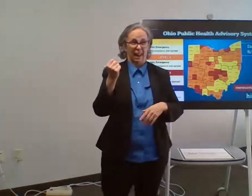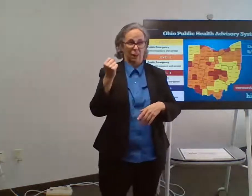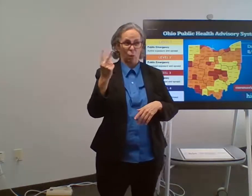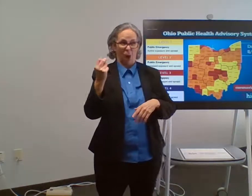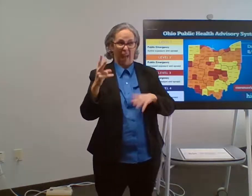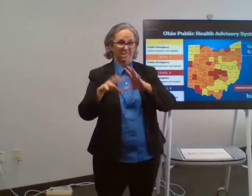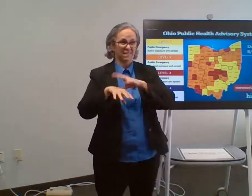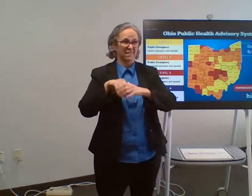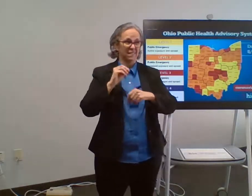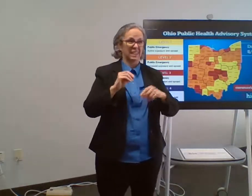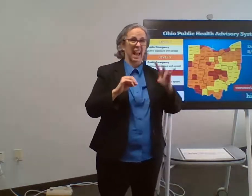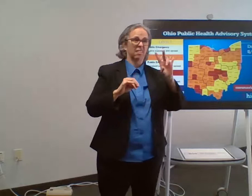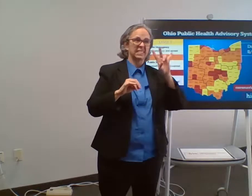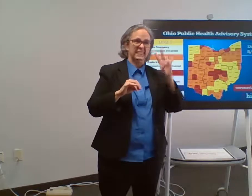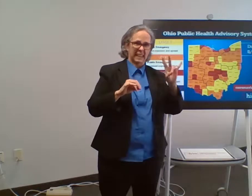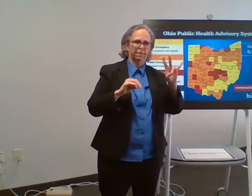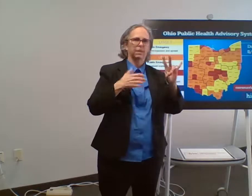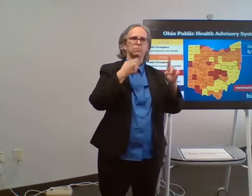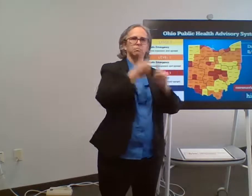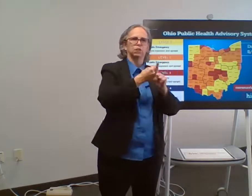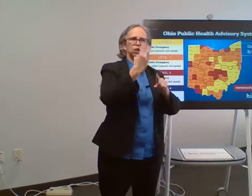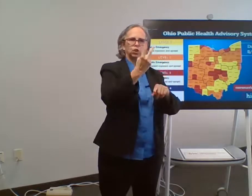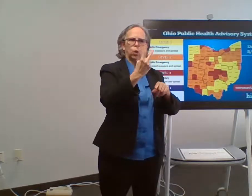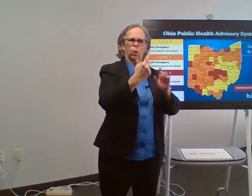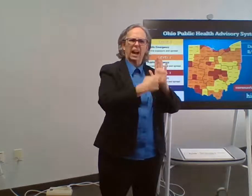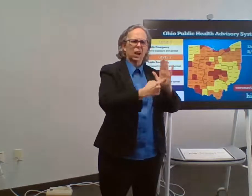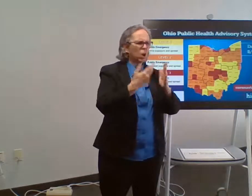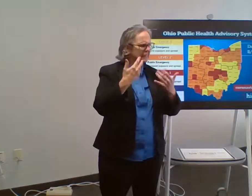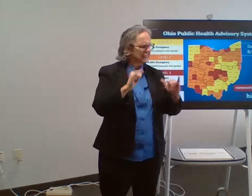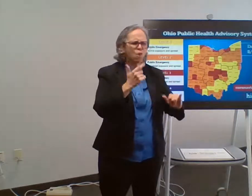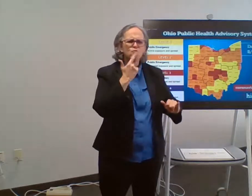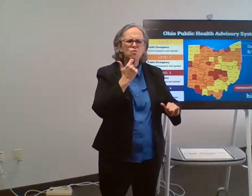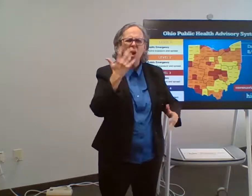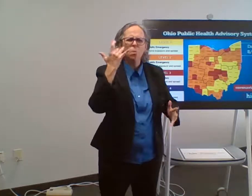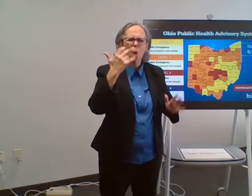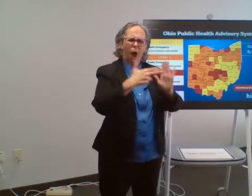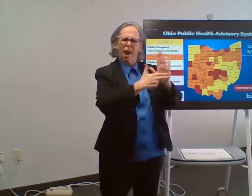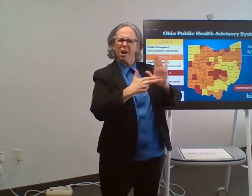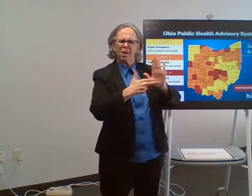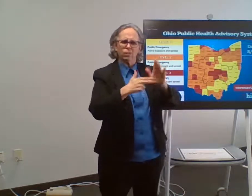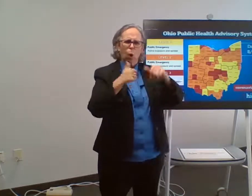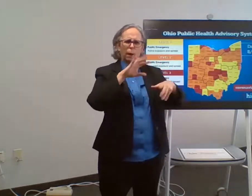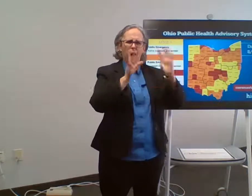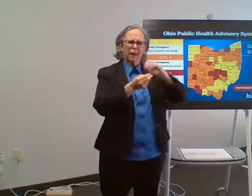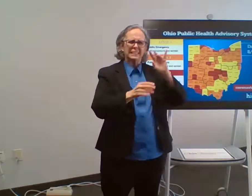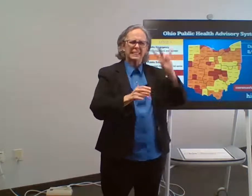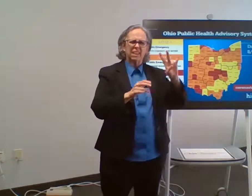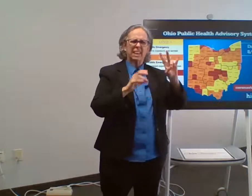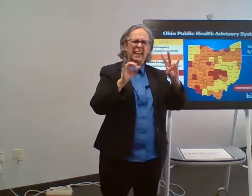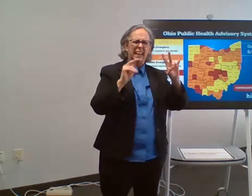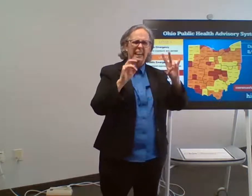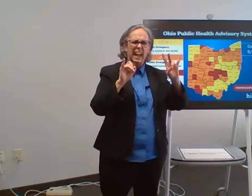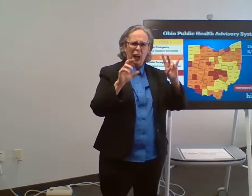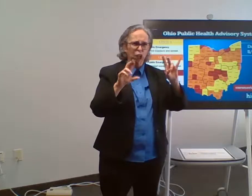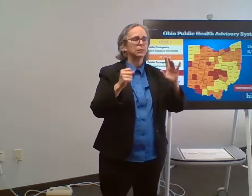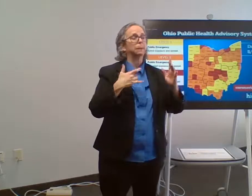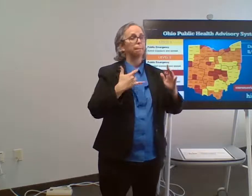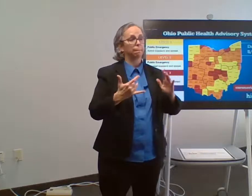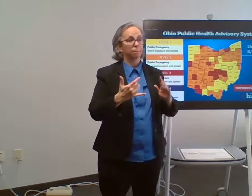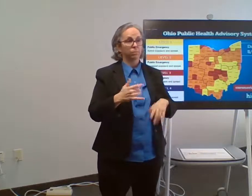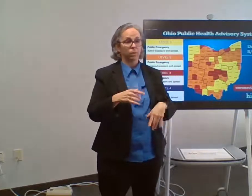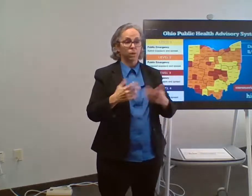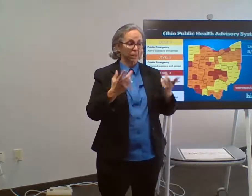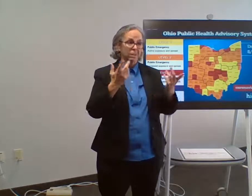because they are above 100,000, more than 100 cases